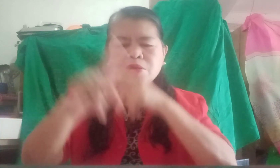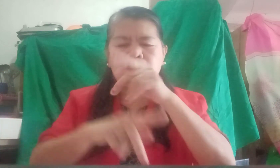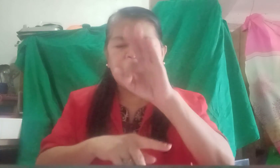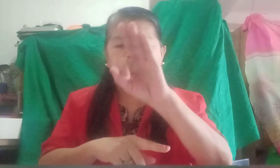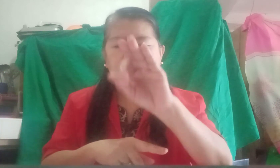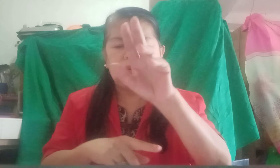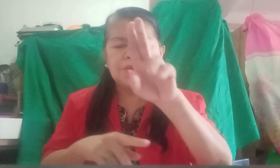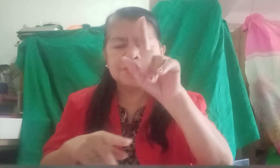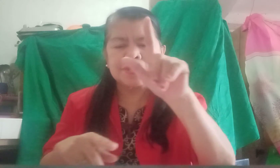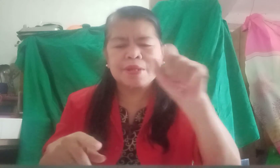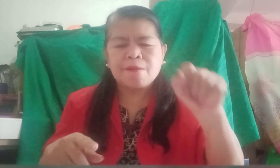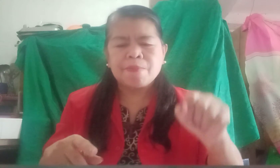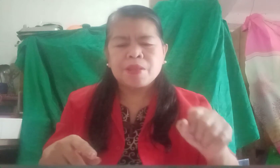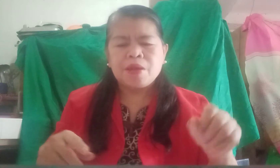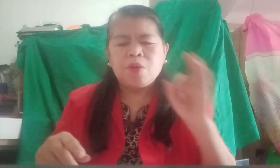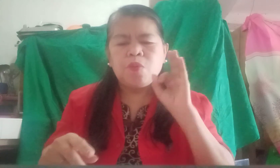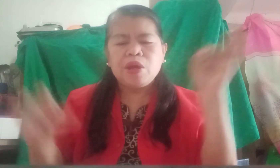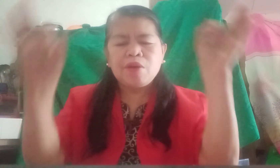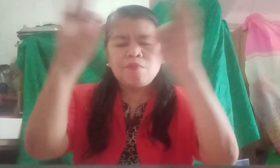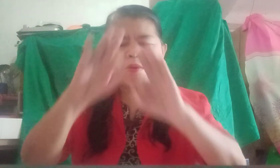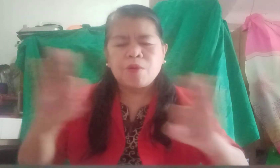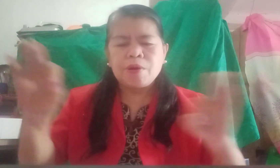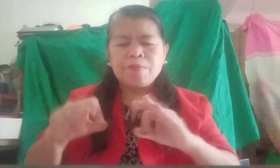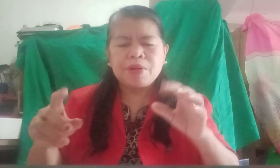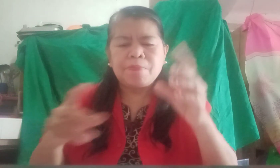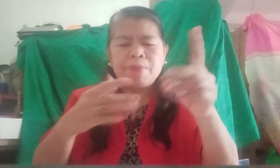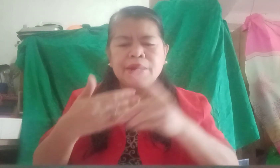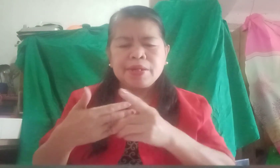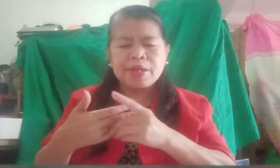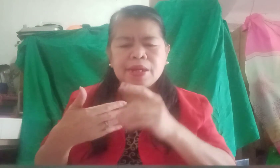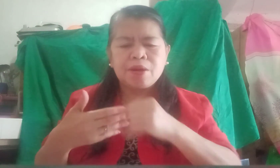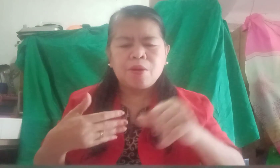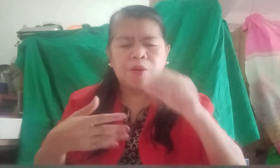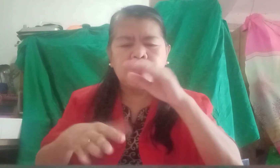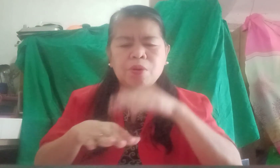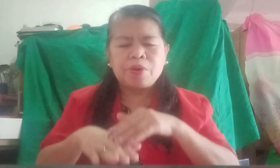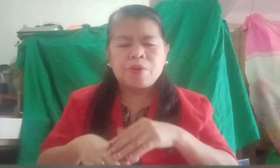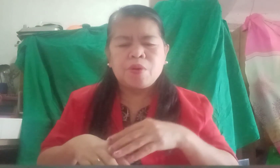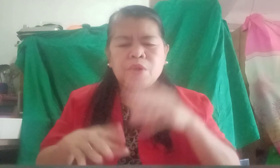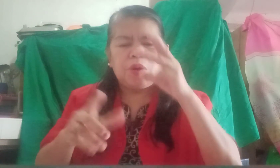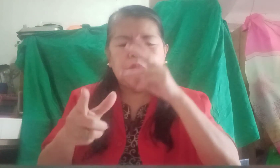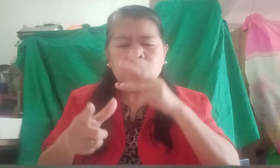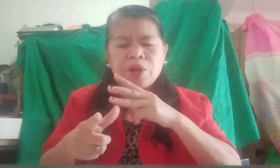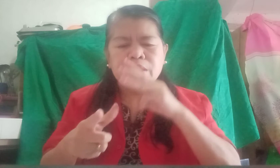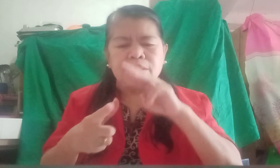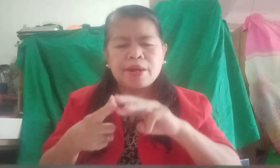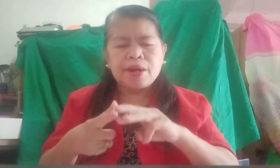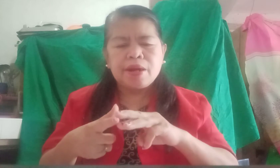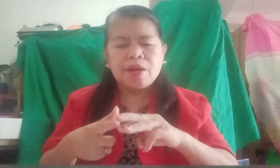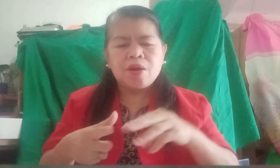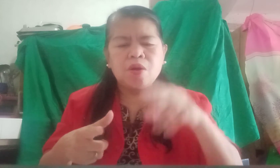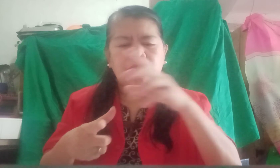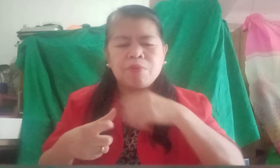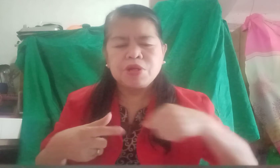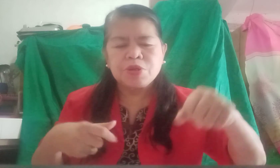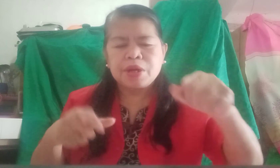of faults will form depending on whether